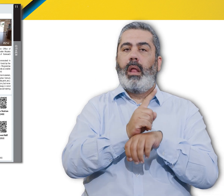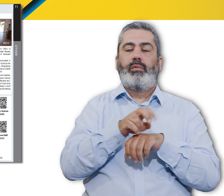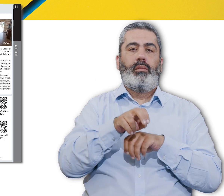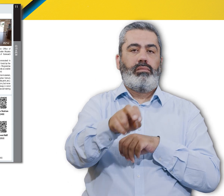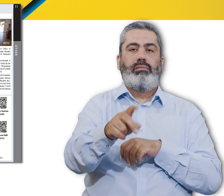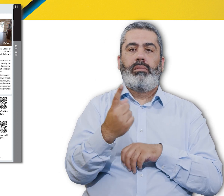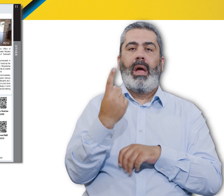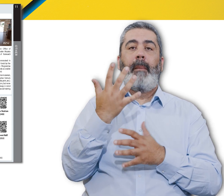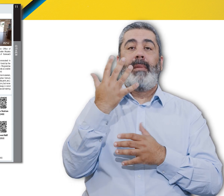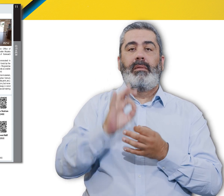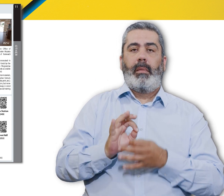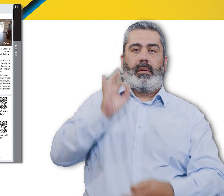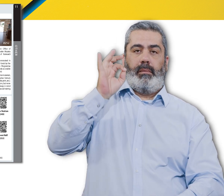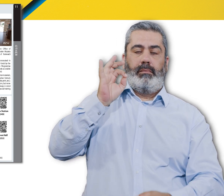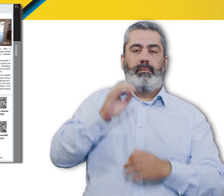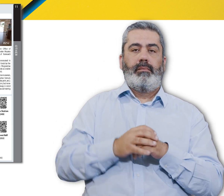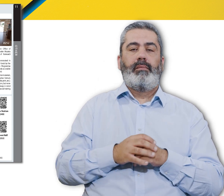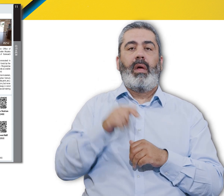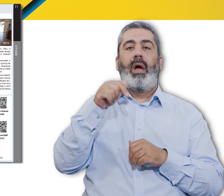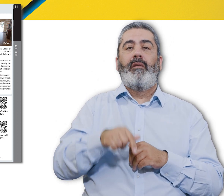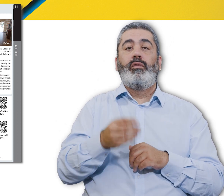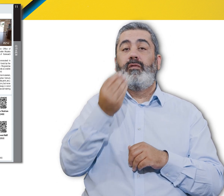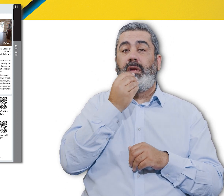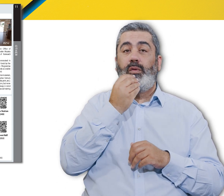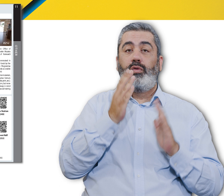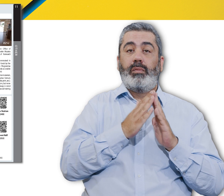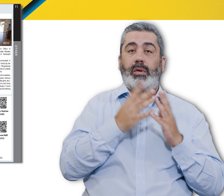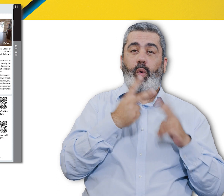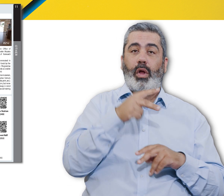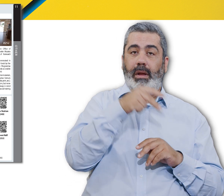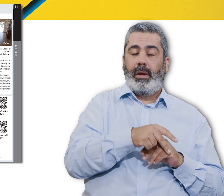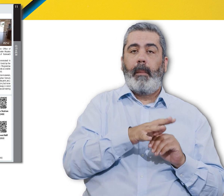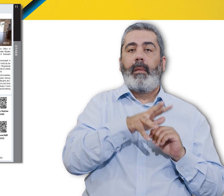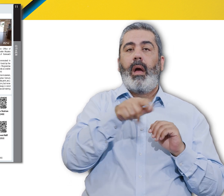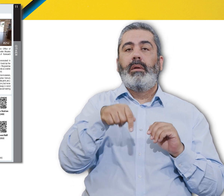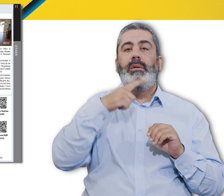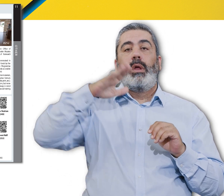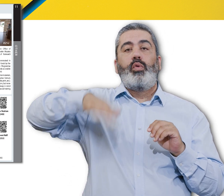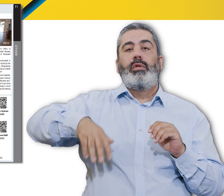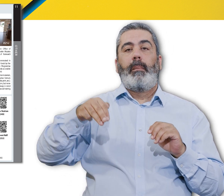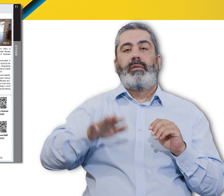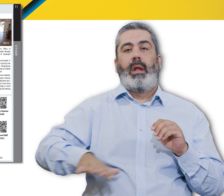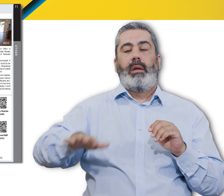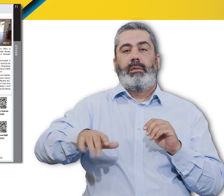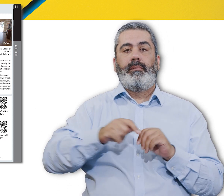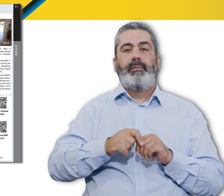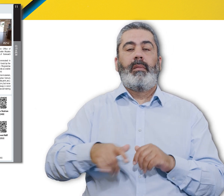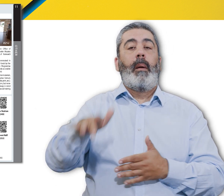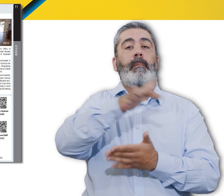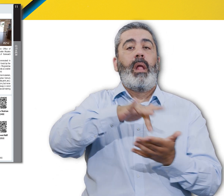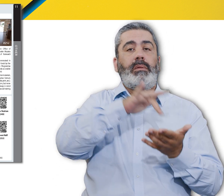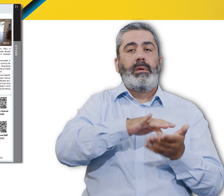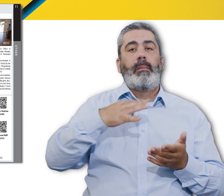m. Connecting the homemade food lily with the lower part of Quarter. Squares and parks. Former School